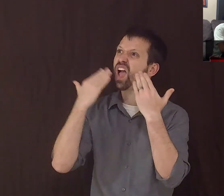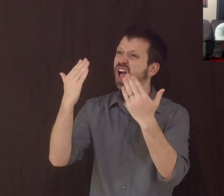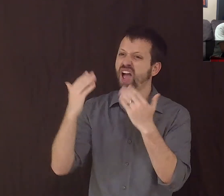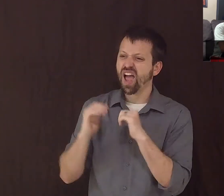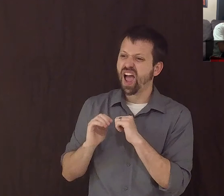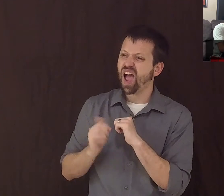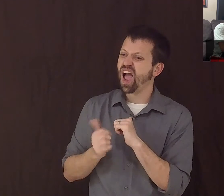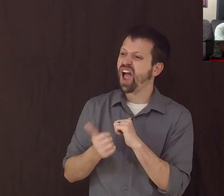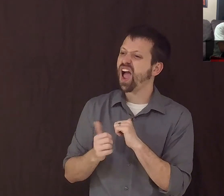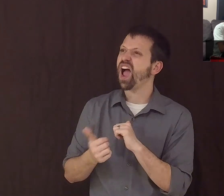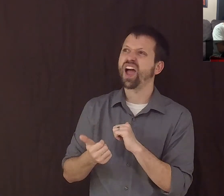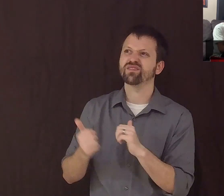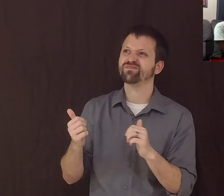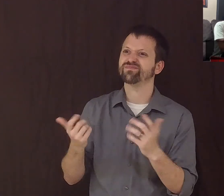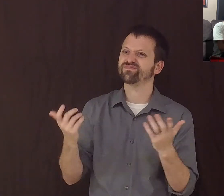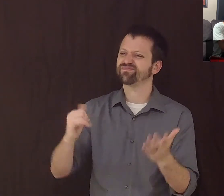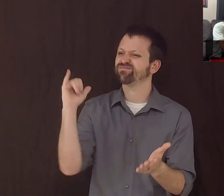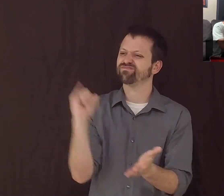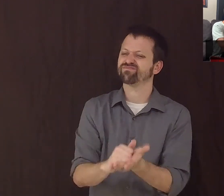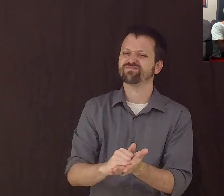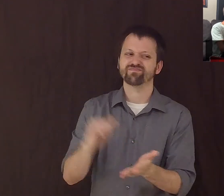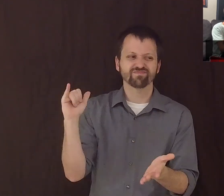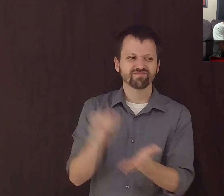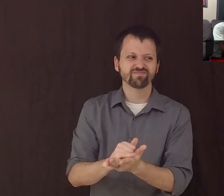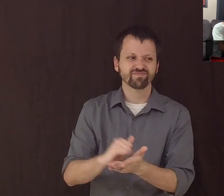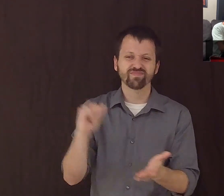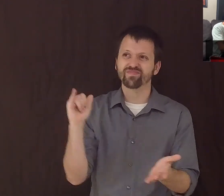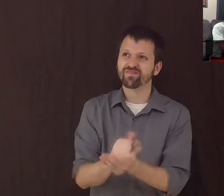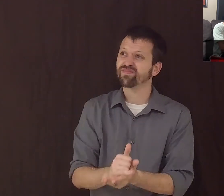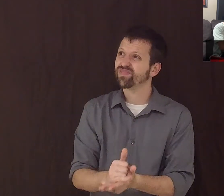Can I thank you? There is just no